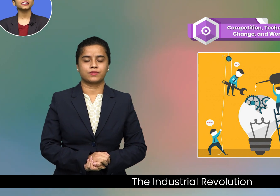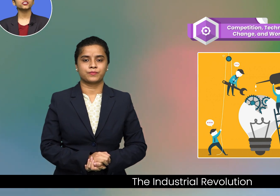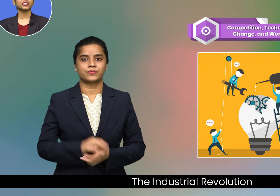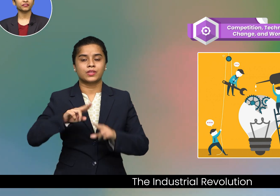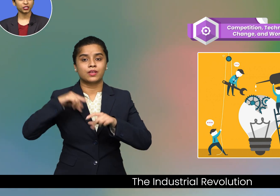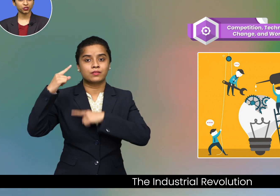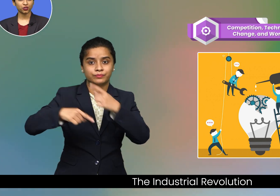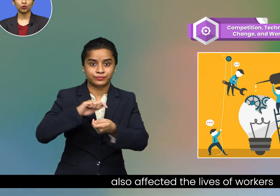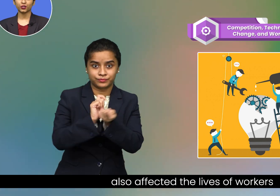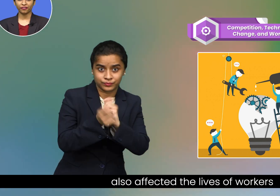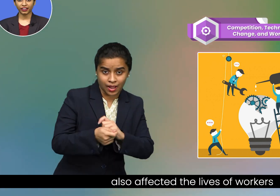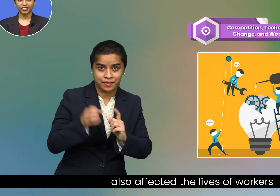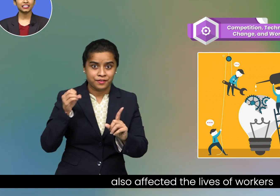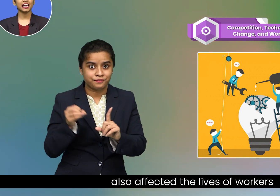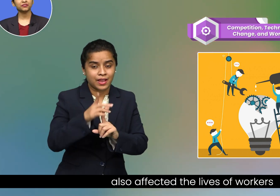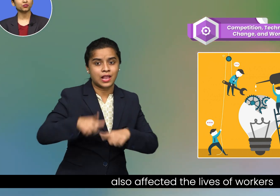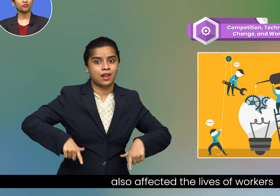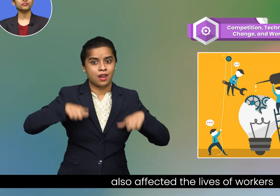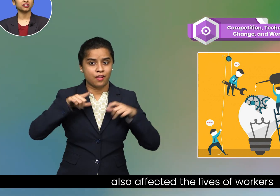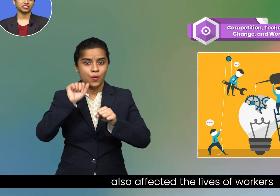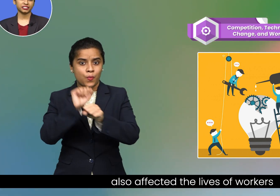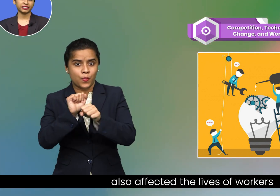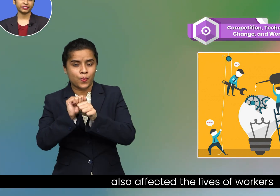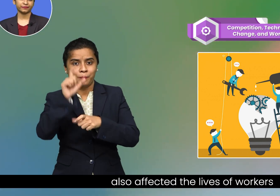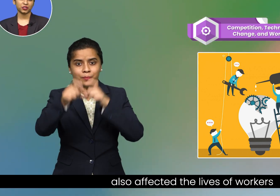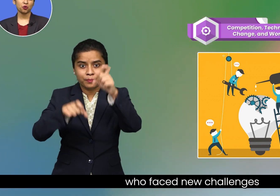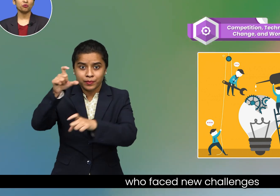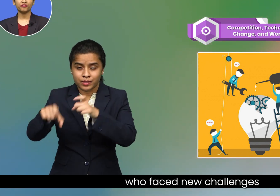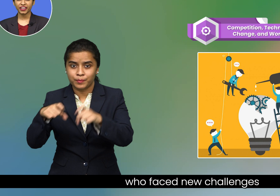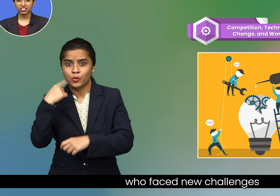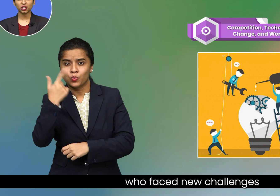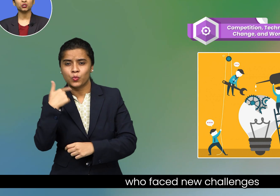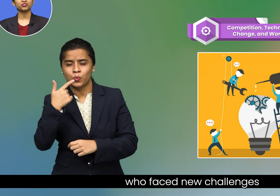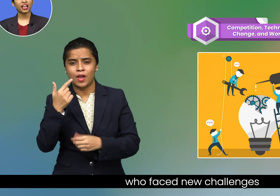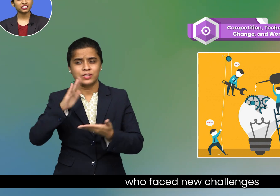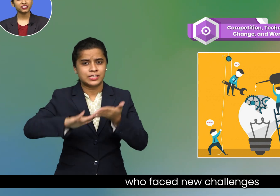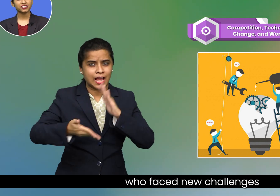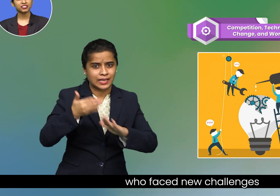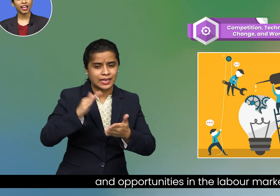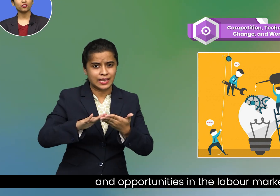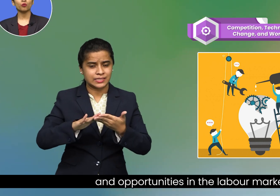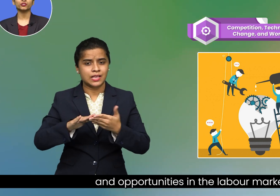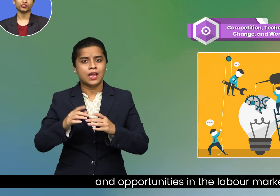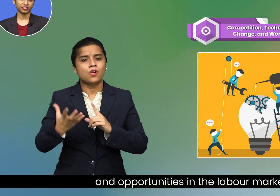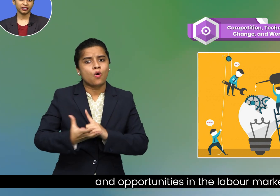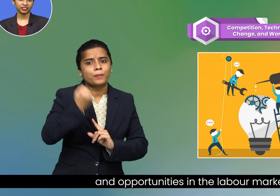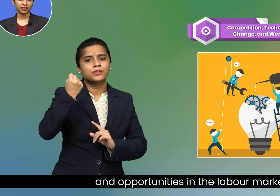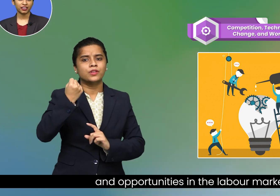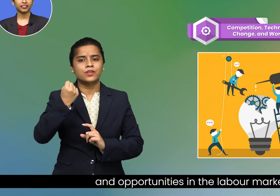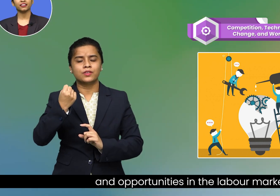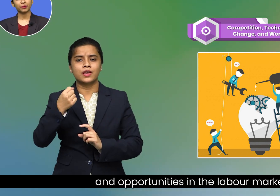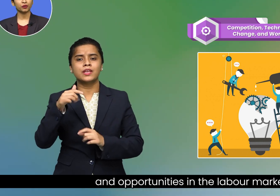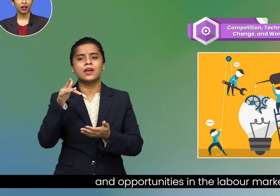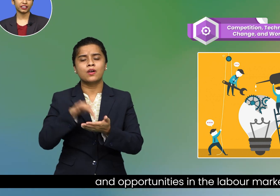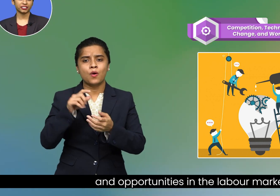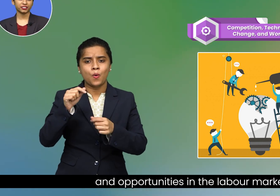The Industrial Revolution also affected the lives of workers who faced new challenges and opportunities